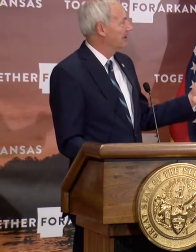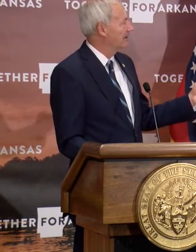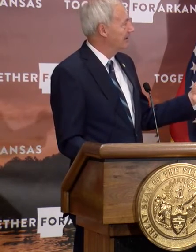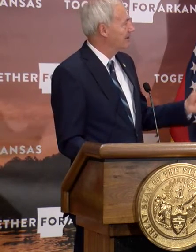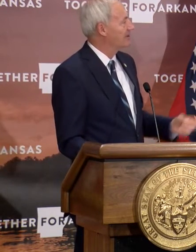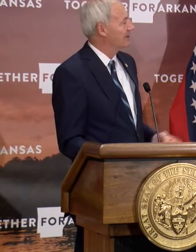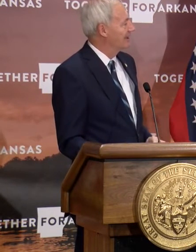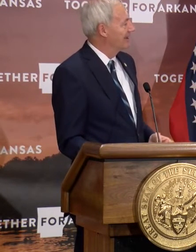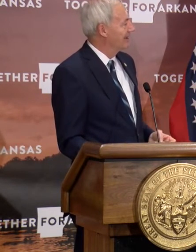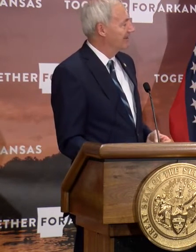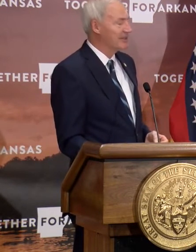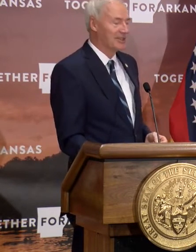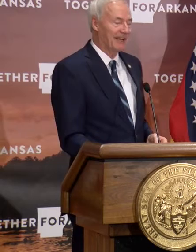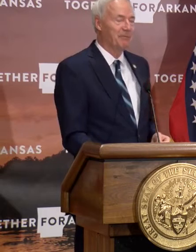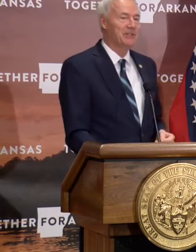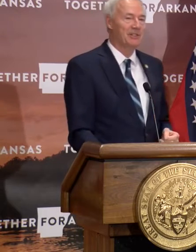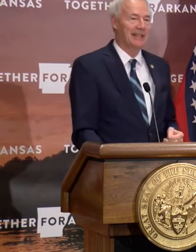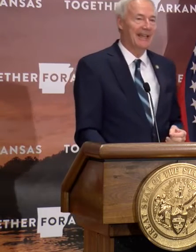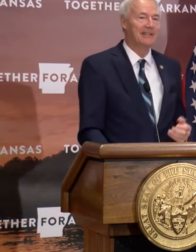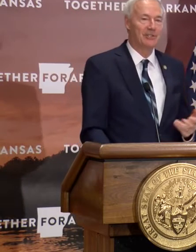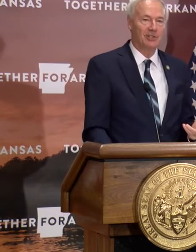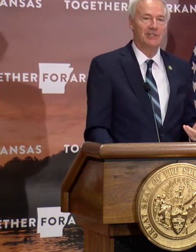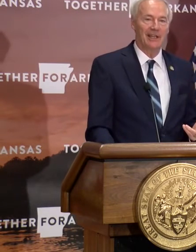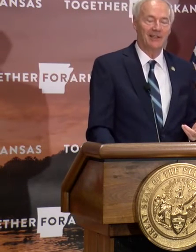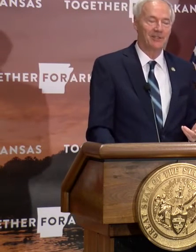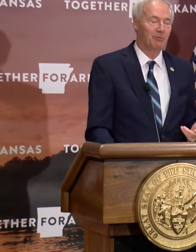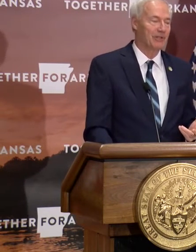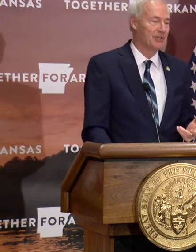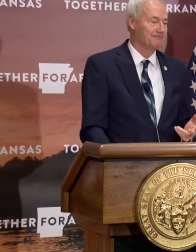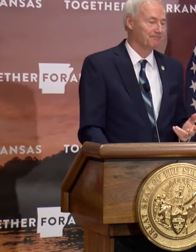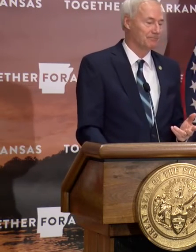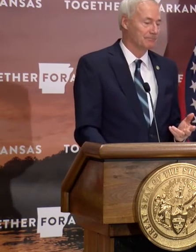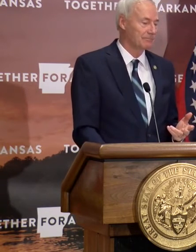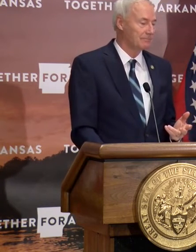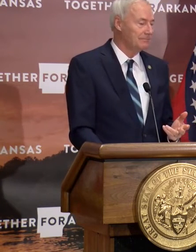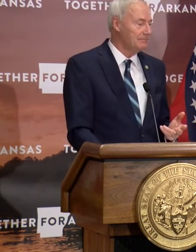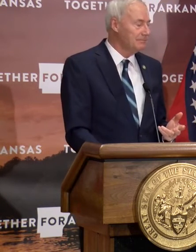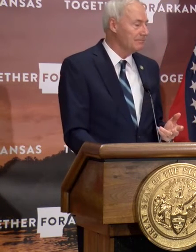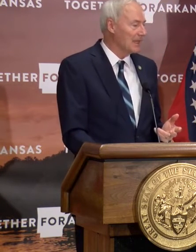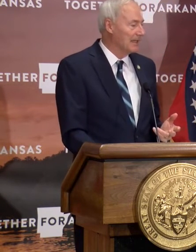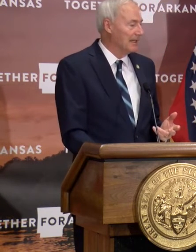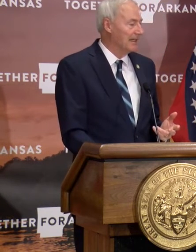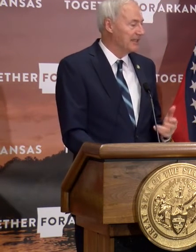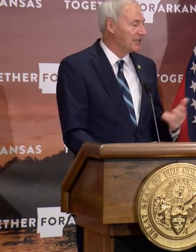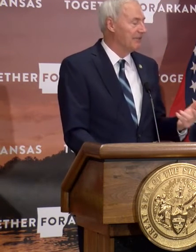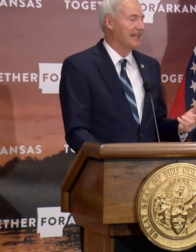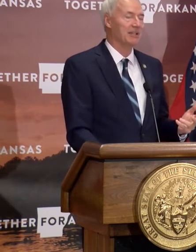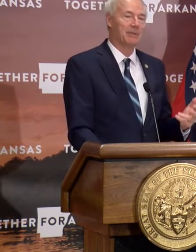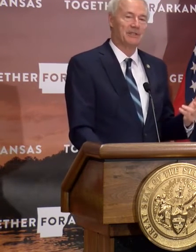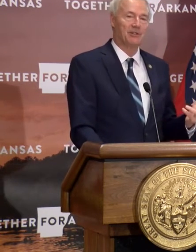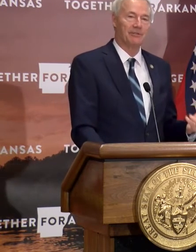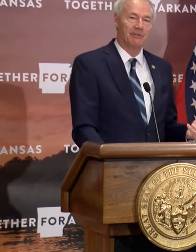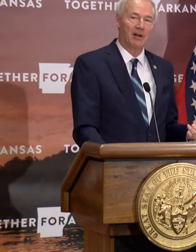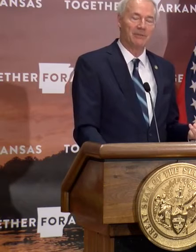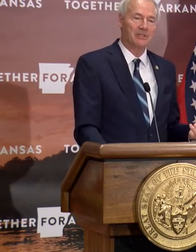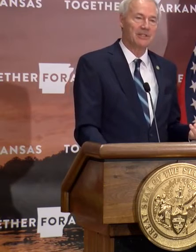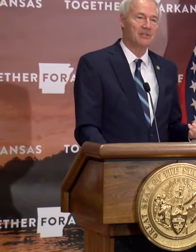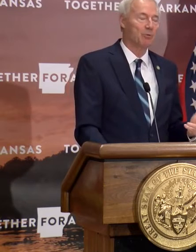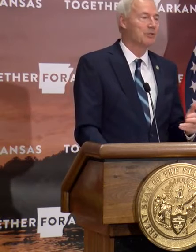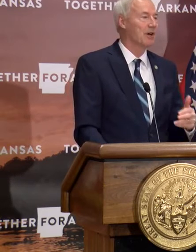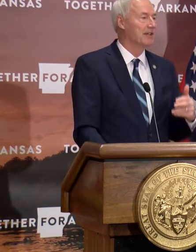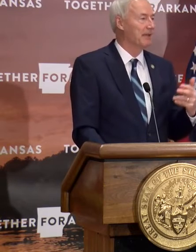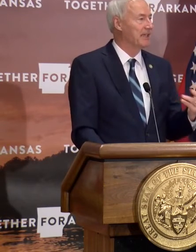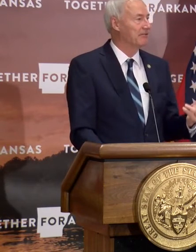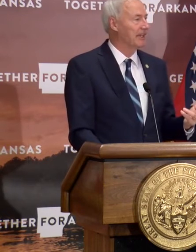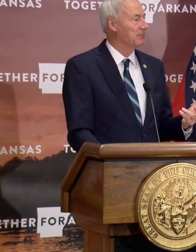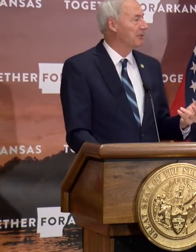that I've mentioned the antigen test, which is available at certain pharmacies.